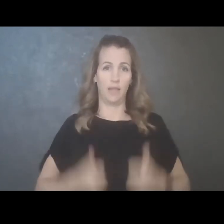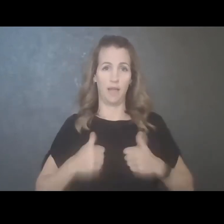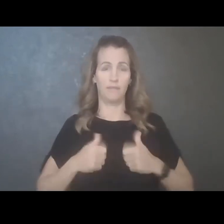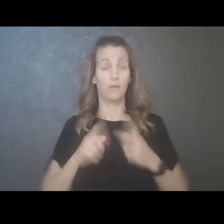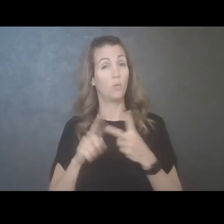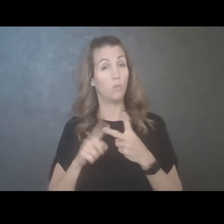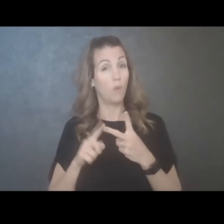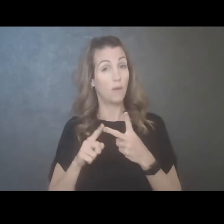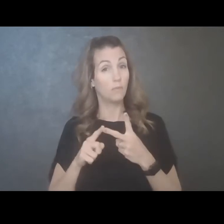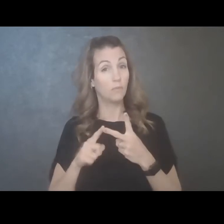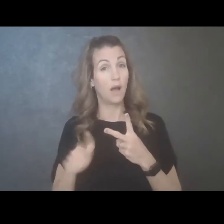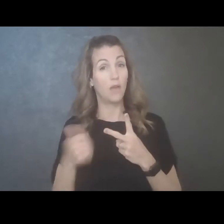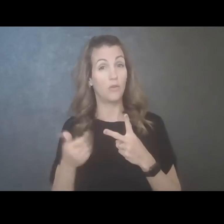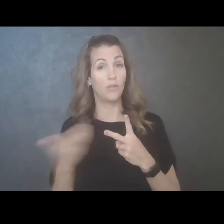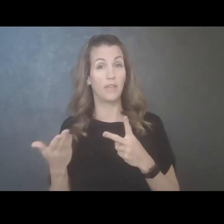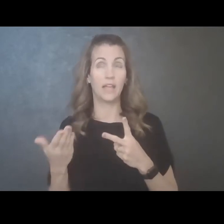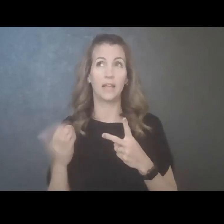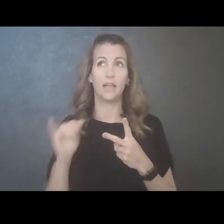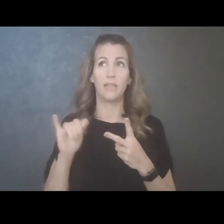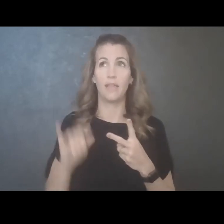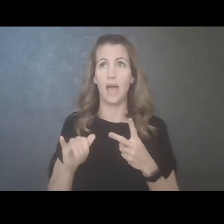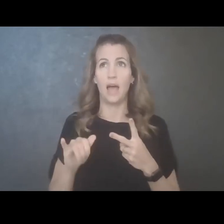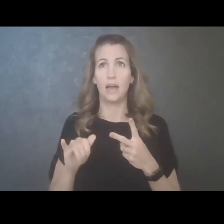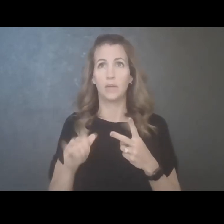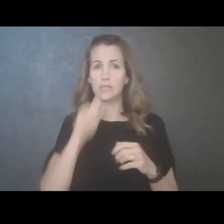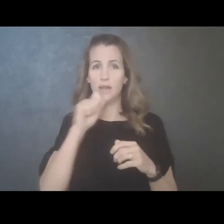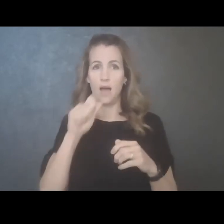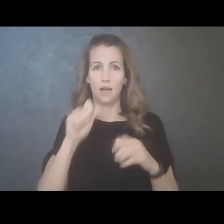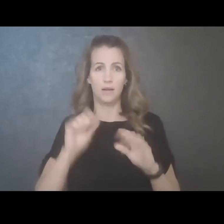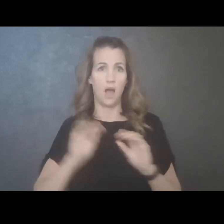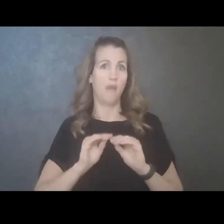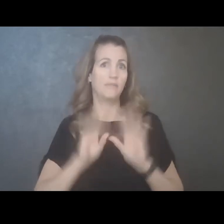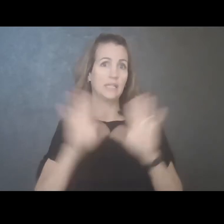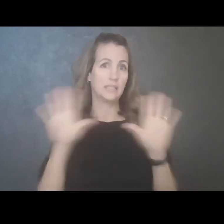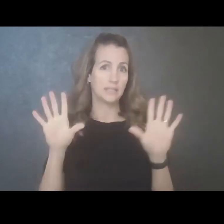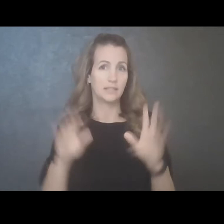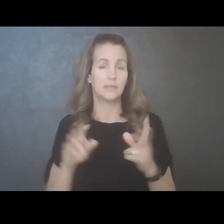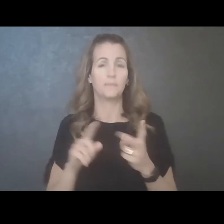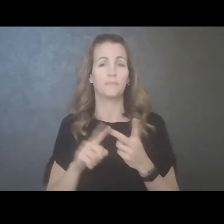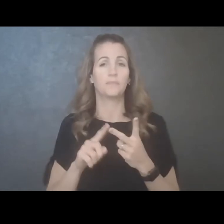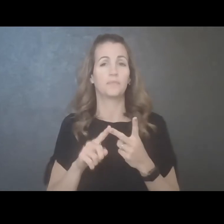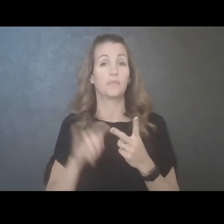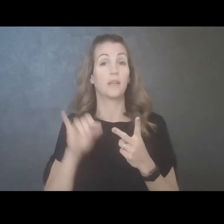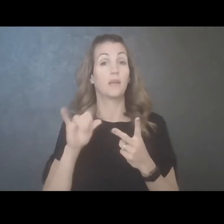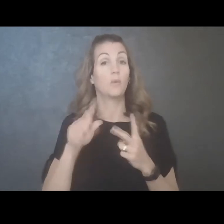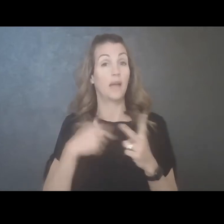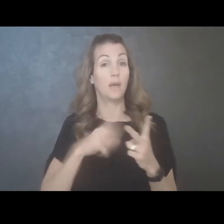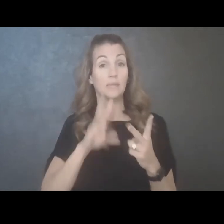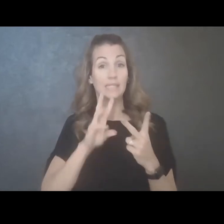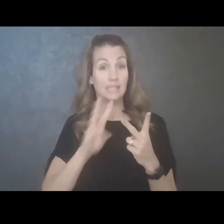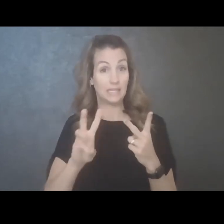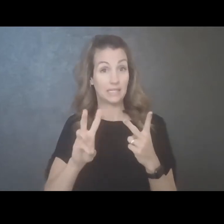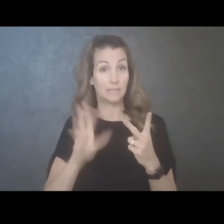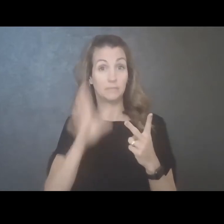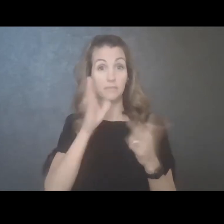not been so, I guess, right in your face, right off the bat. And that was when I was 6 years old, my mom took me to the